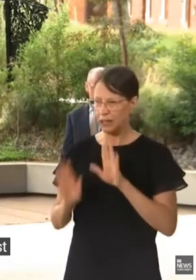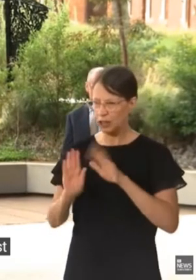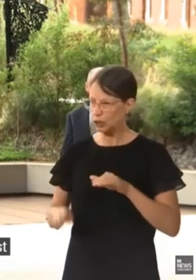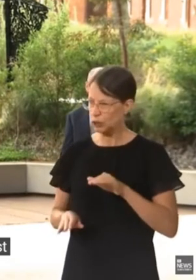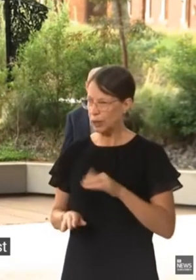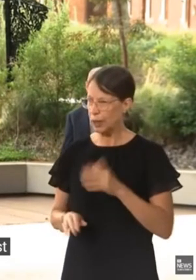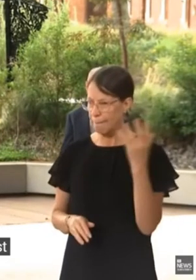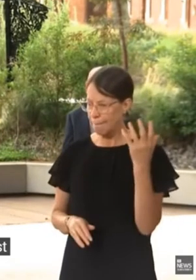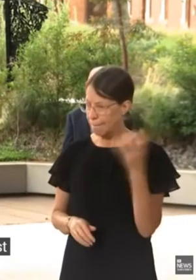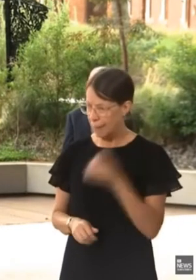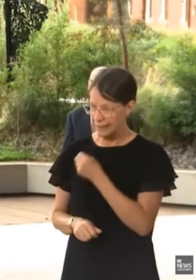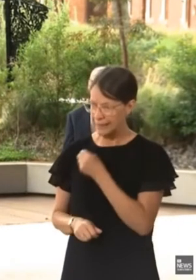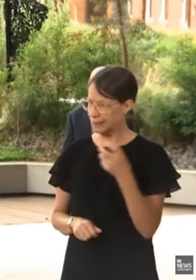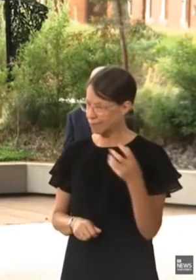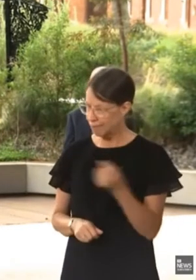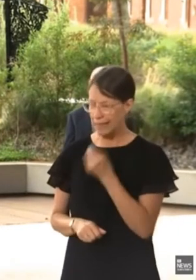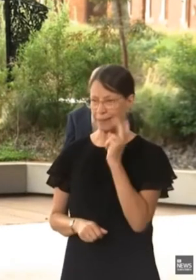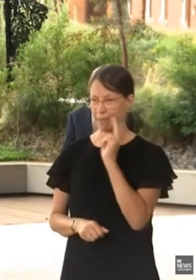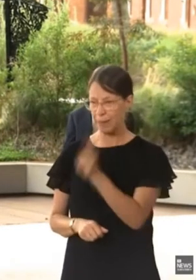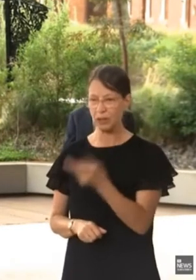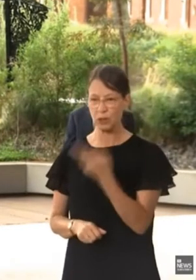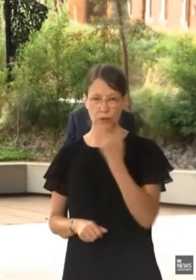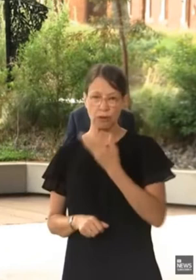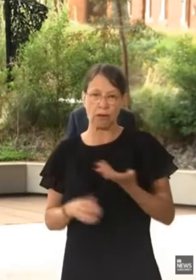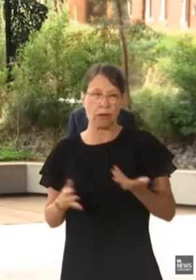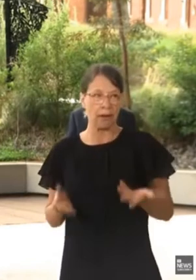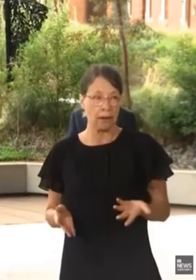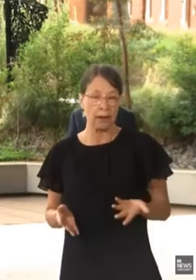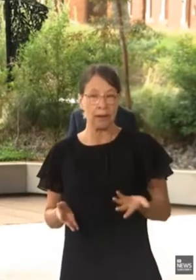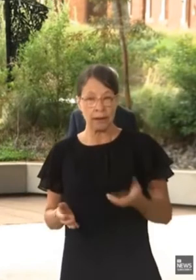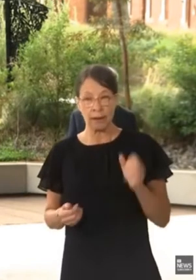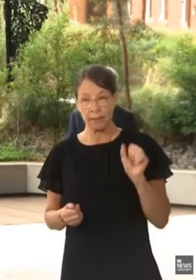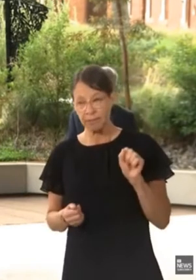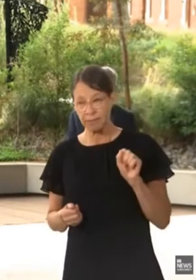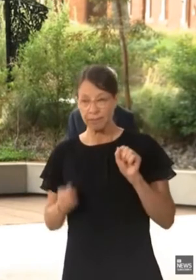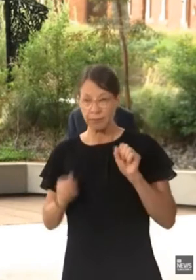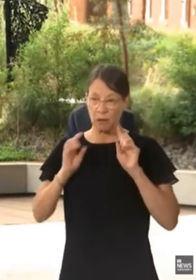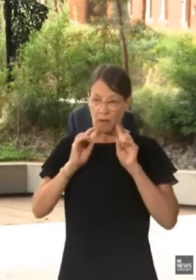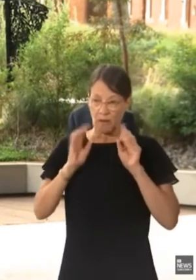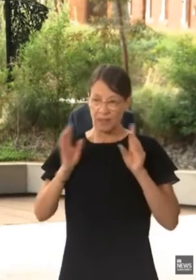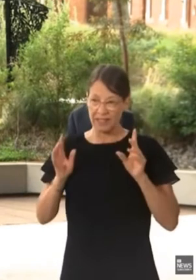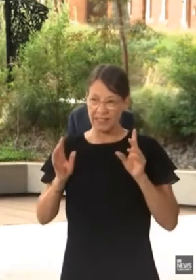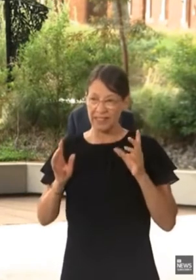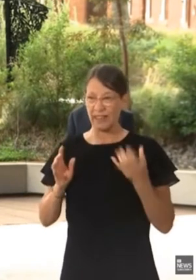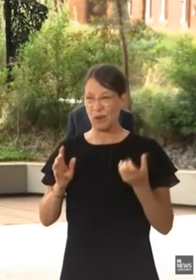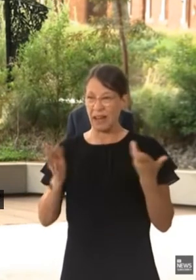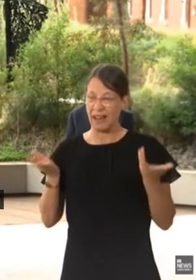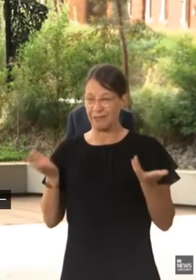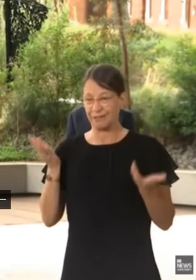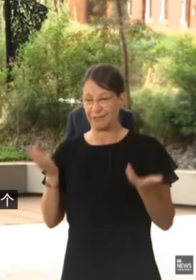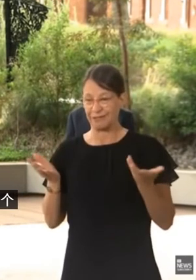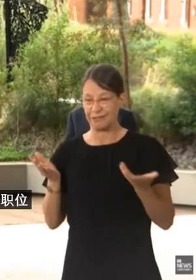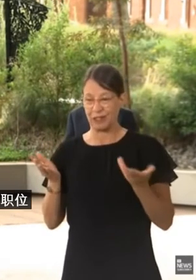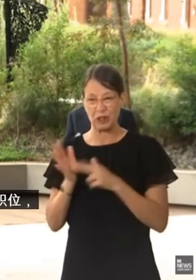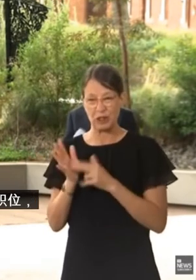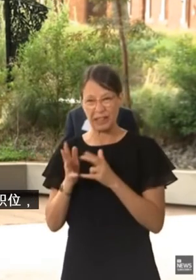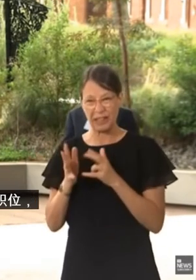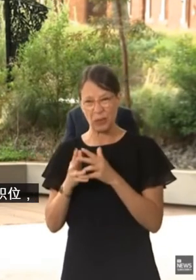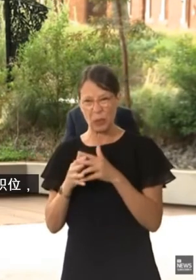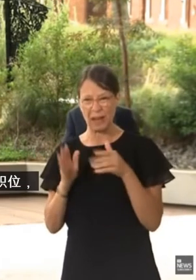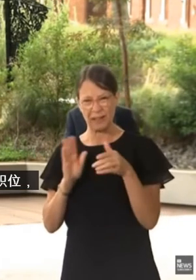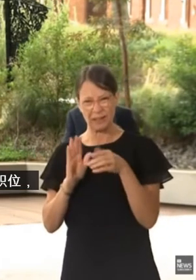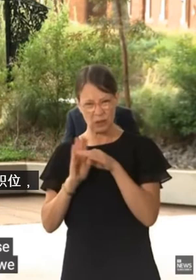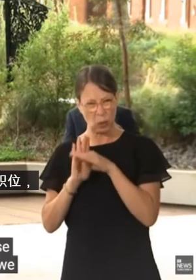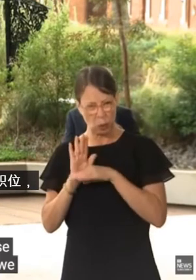send their children back to school? Well, that's been the case. We obviously, we have a position in New South Wales